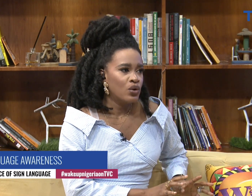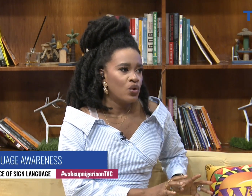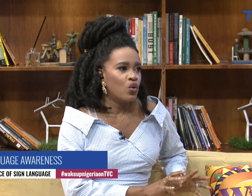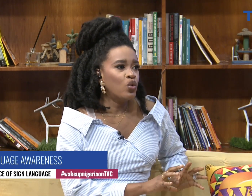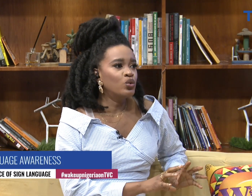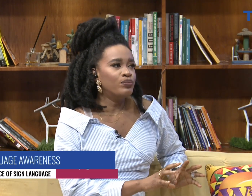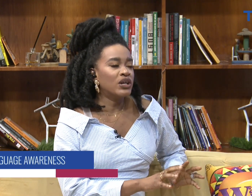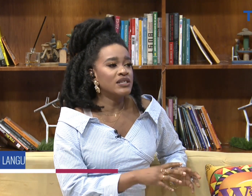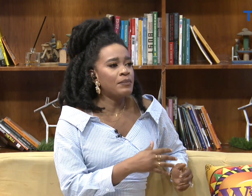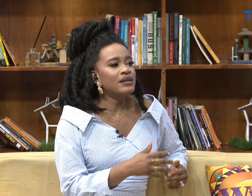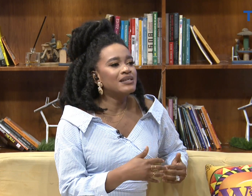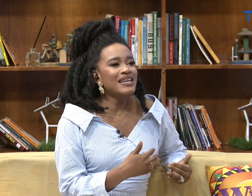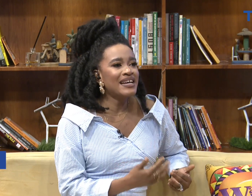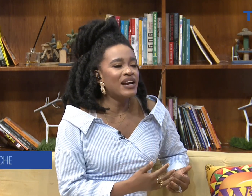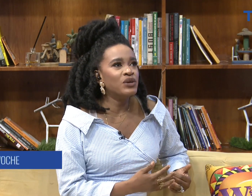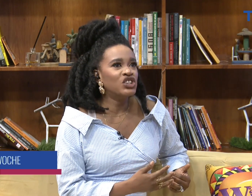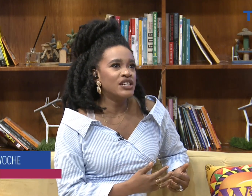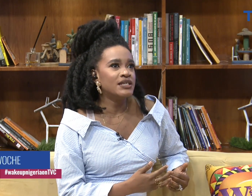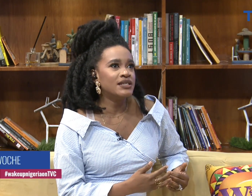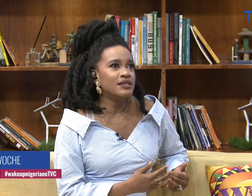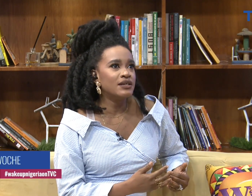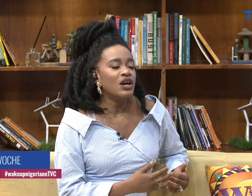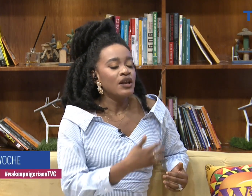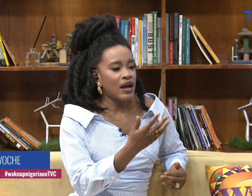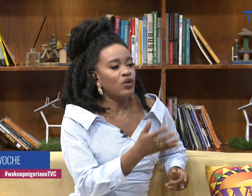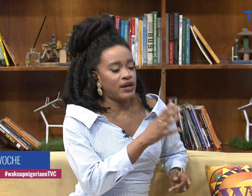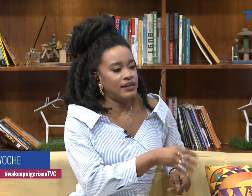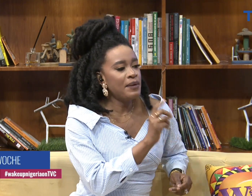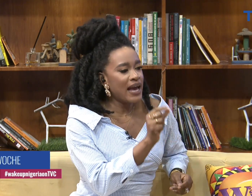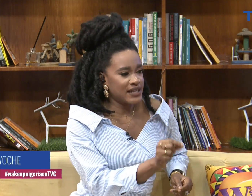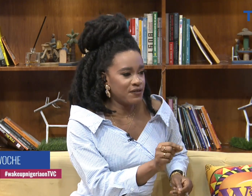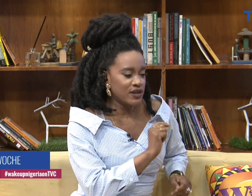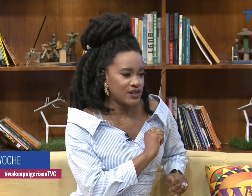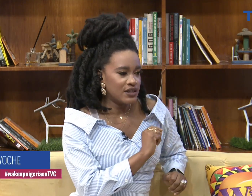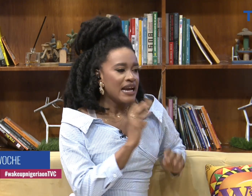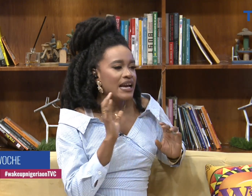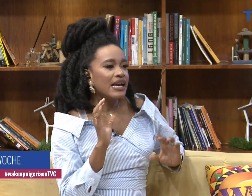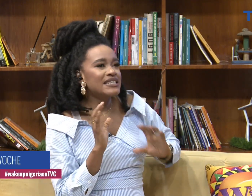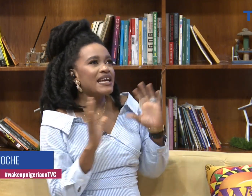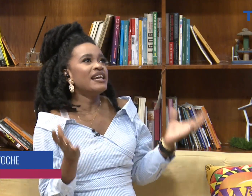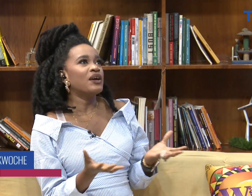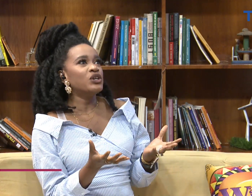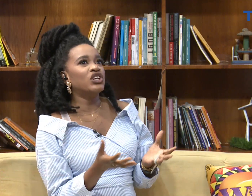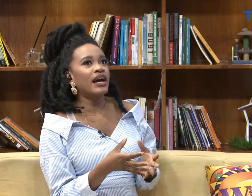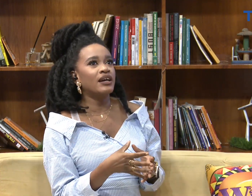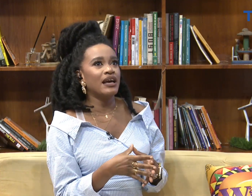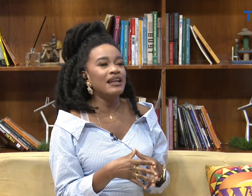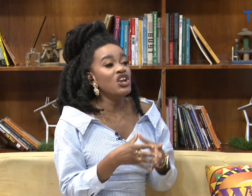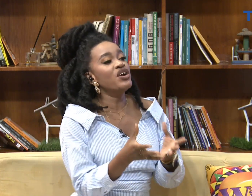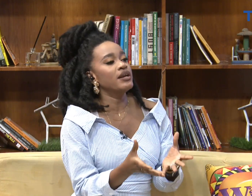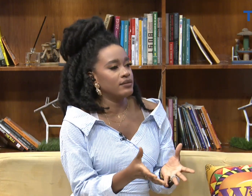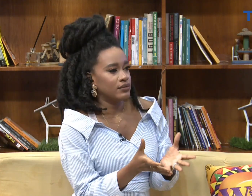people who, because I mean, sign language is, now, okay, let me ask first. Is sign language